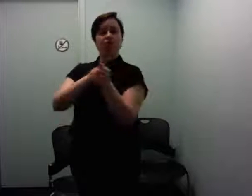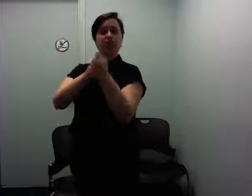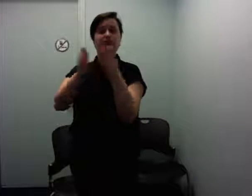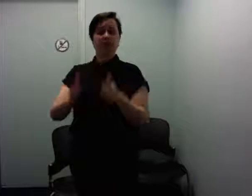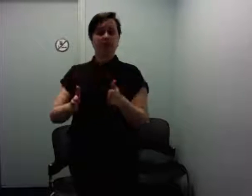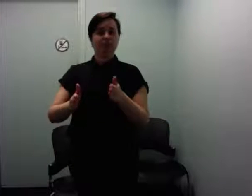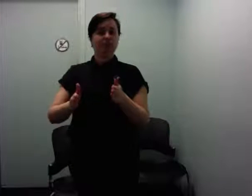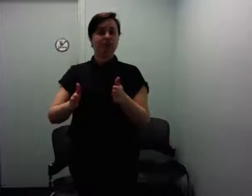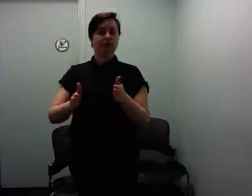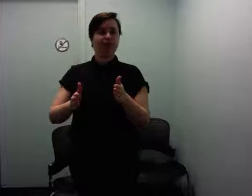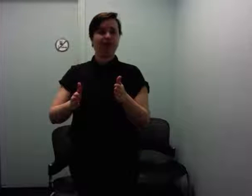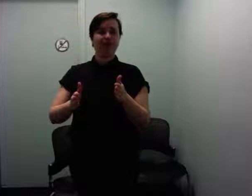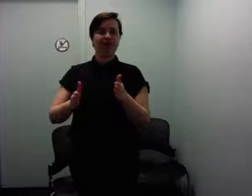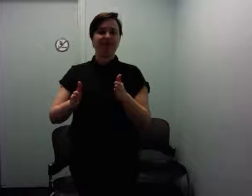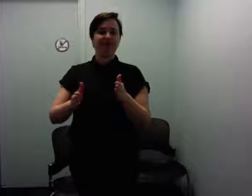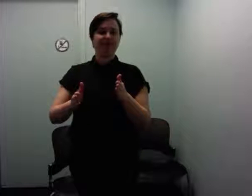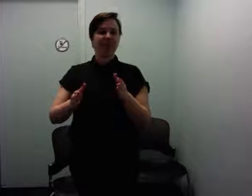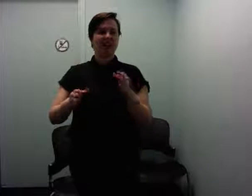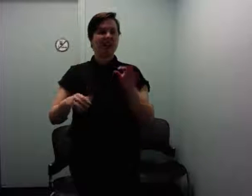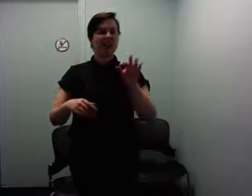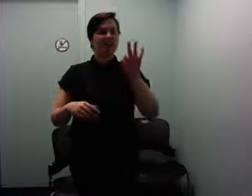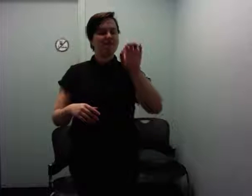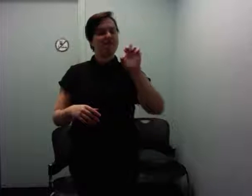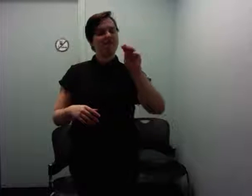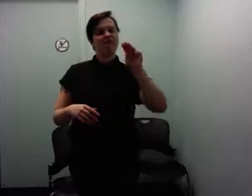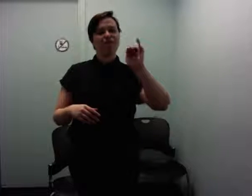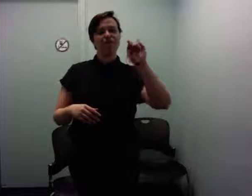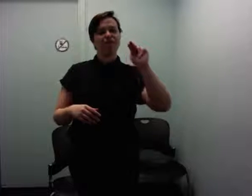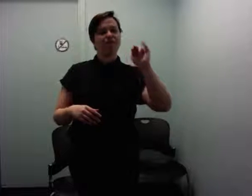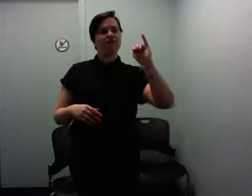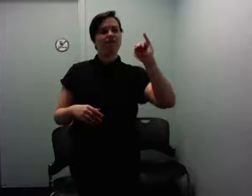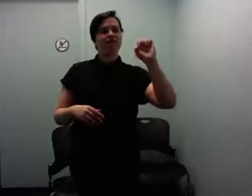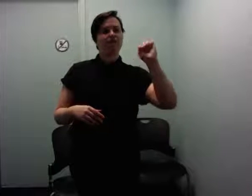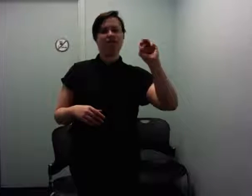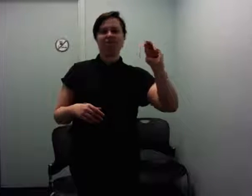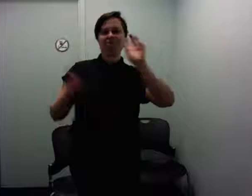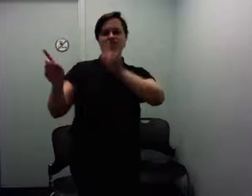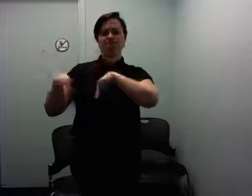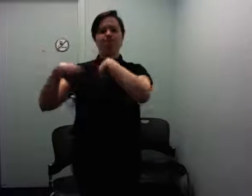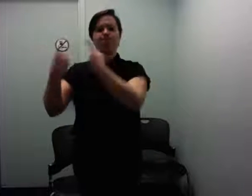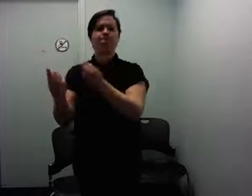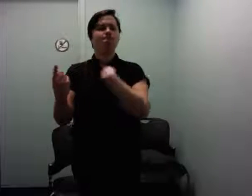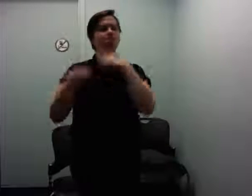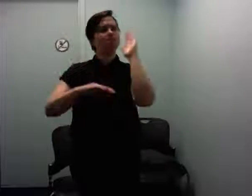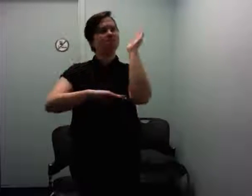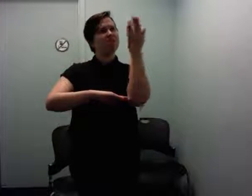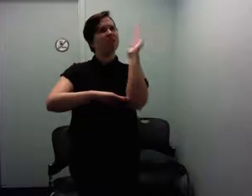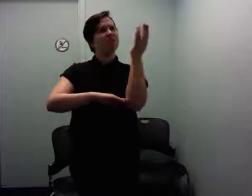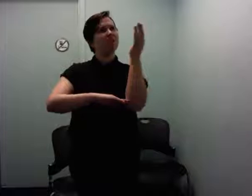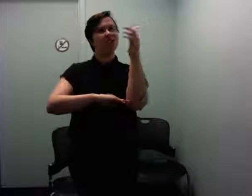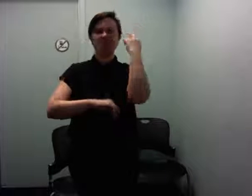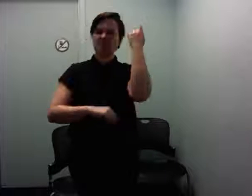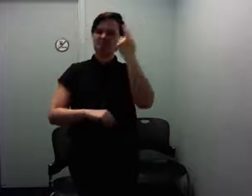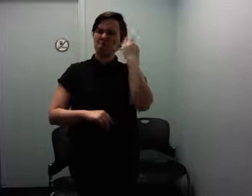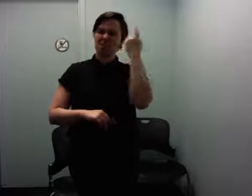the more I have realised that fighting for women's rights has too often become synonymous